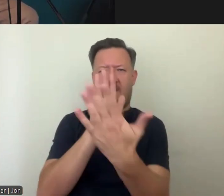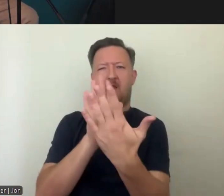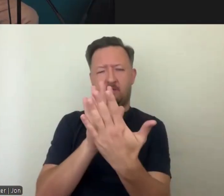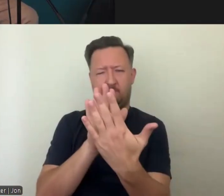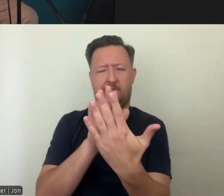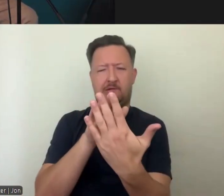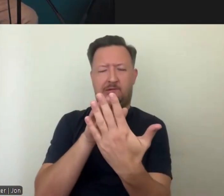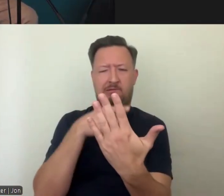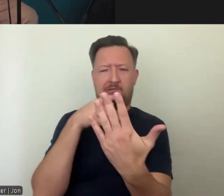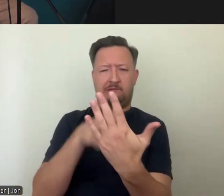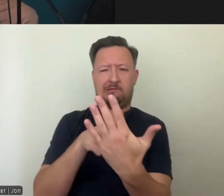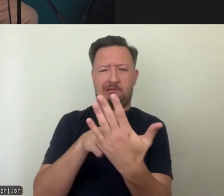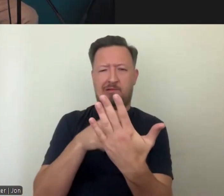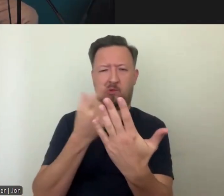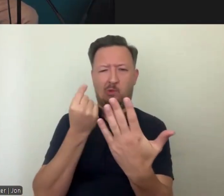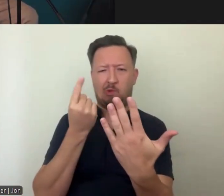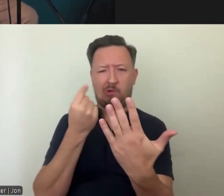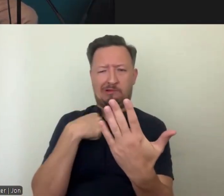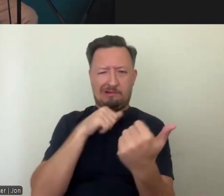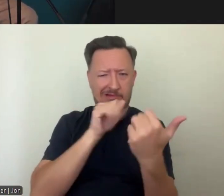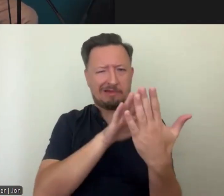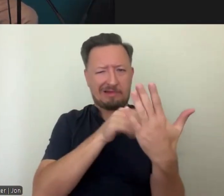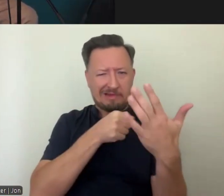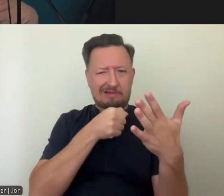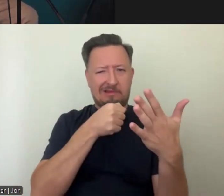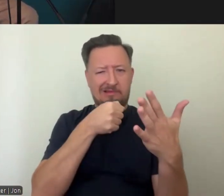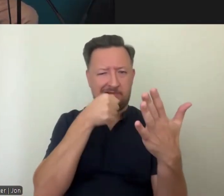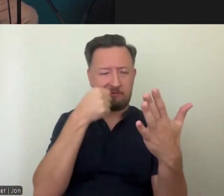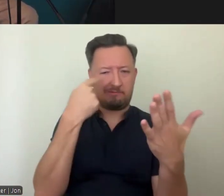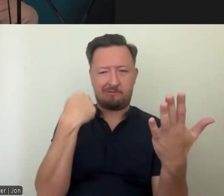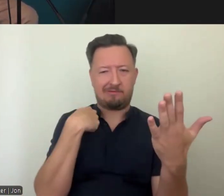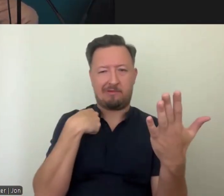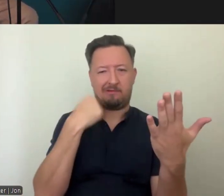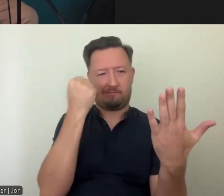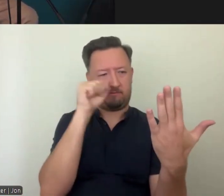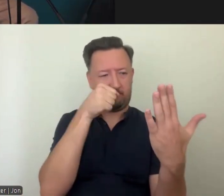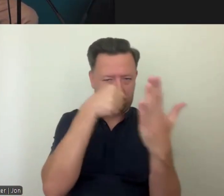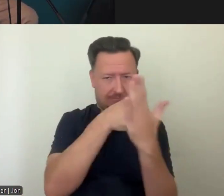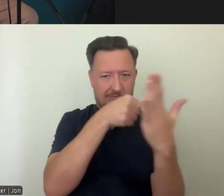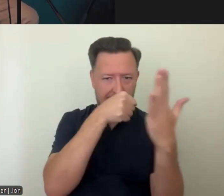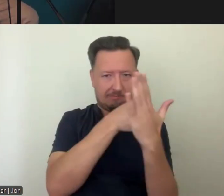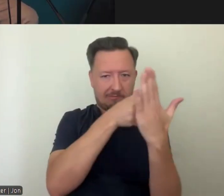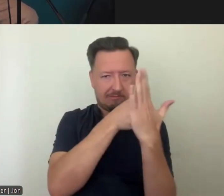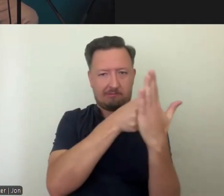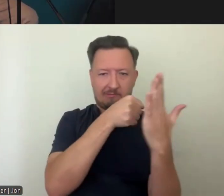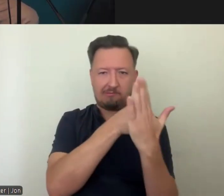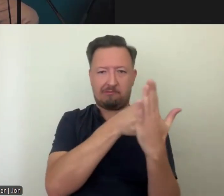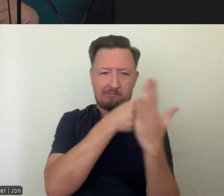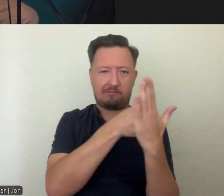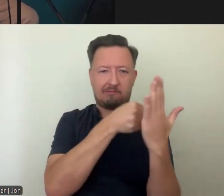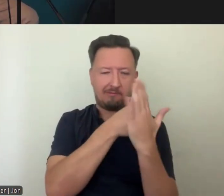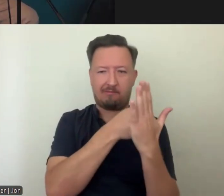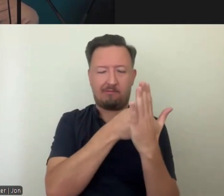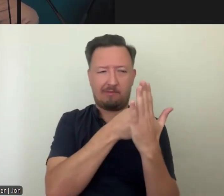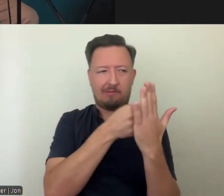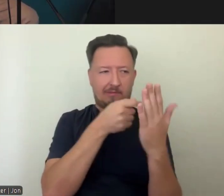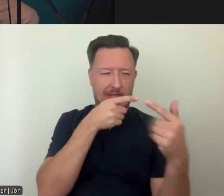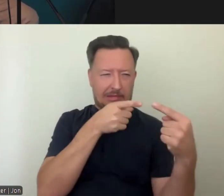is to just keep banging our head against that wall, instead of considering